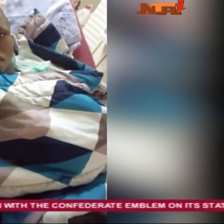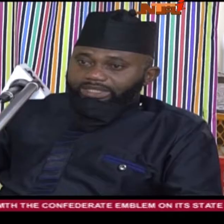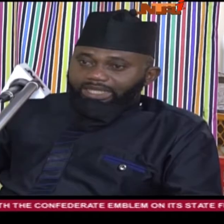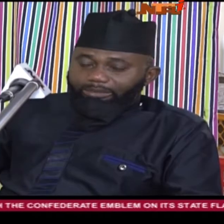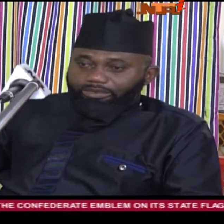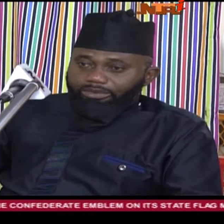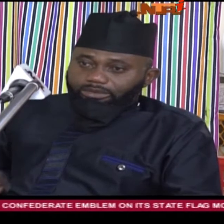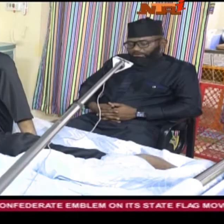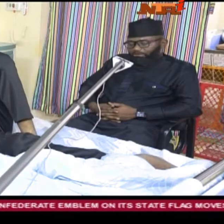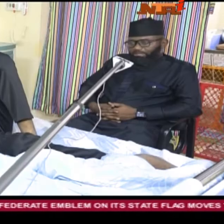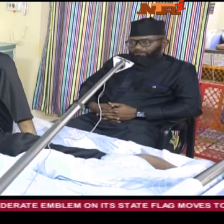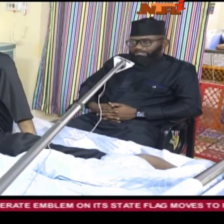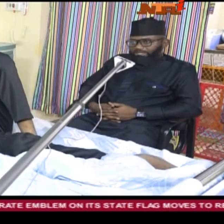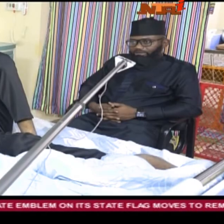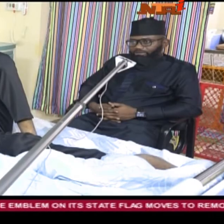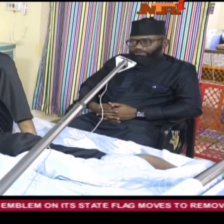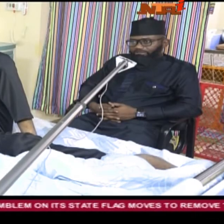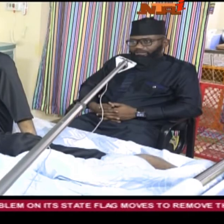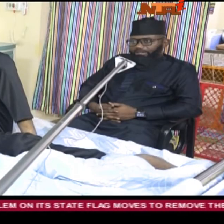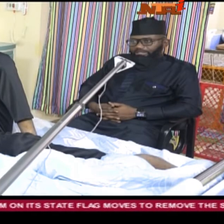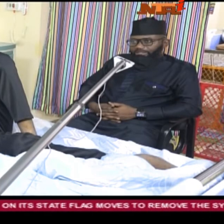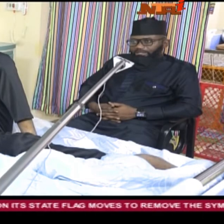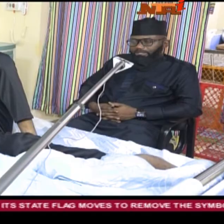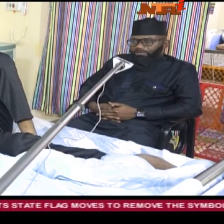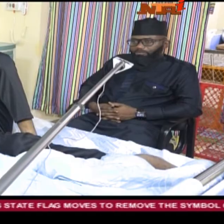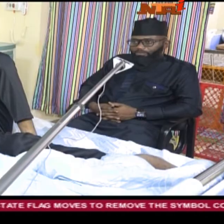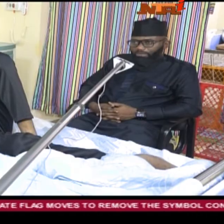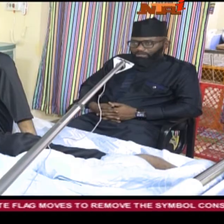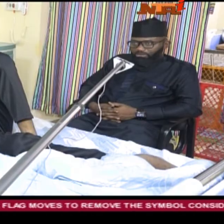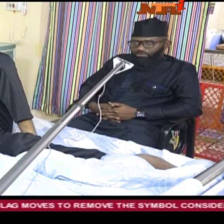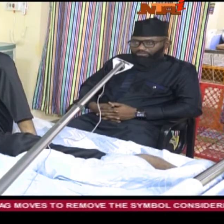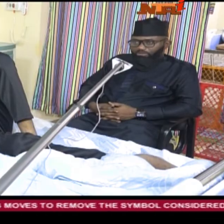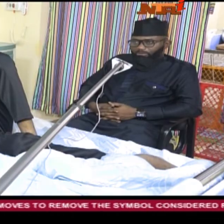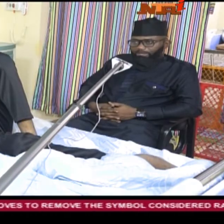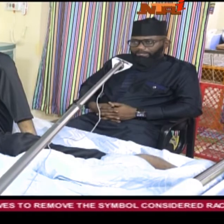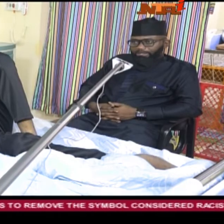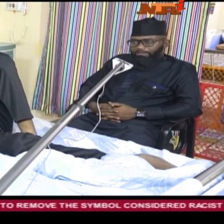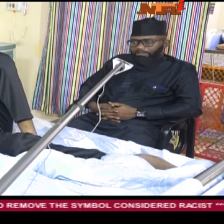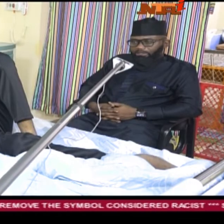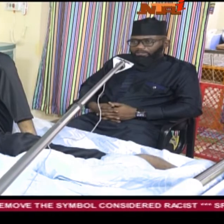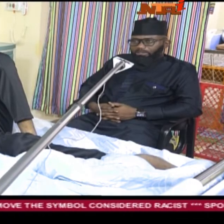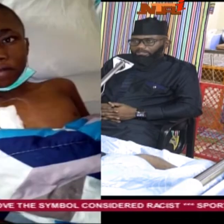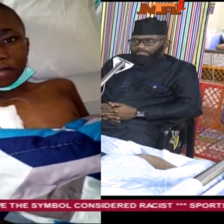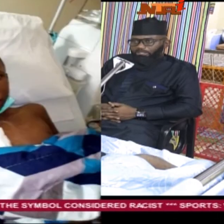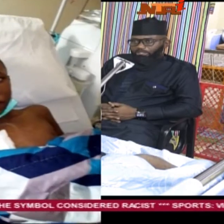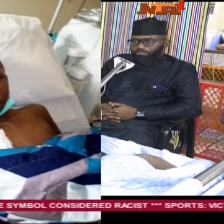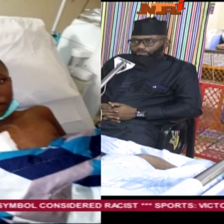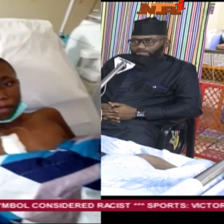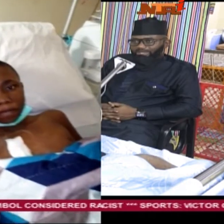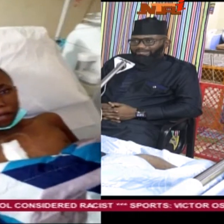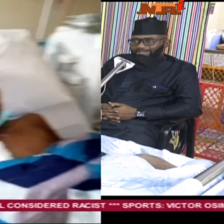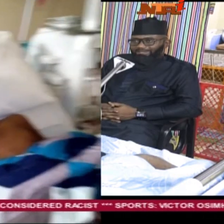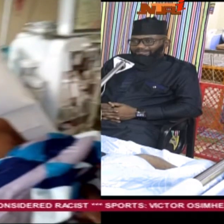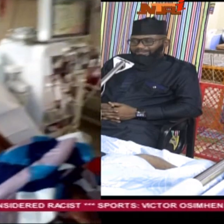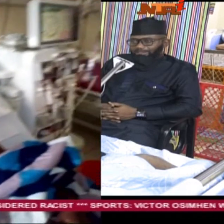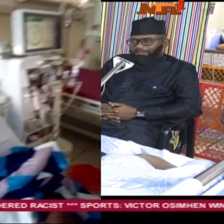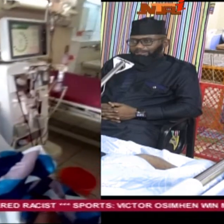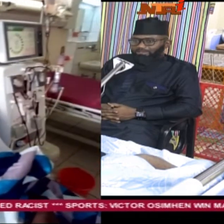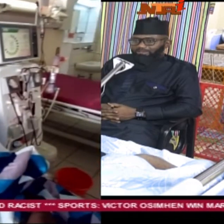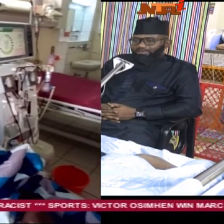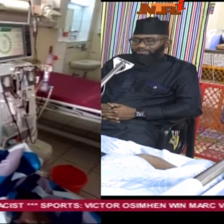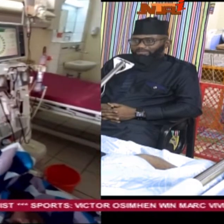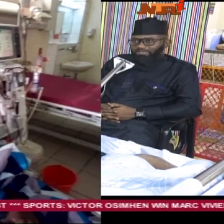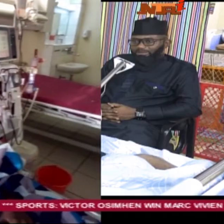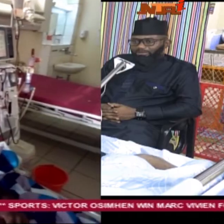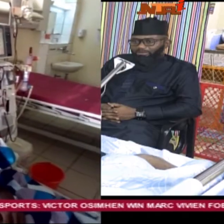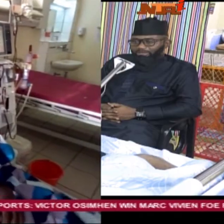Well, this happens. We were admitted on the referral letter. It was recommended that he should be dialyzed. But